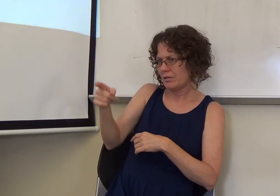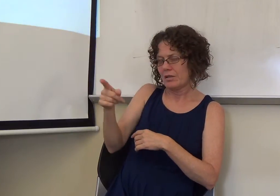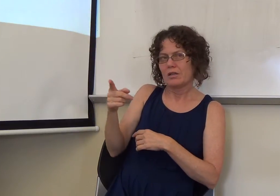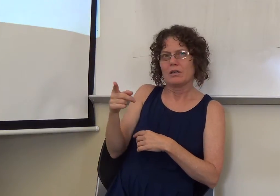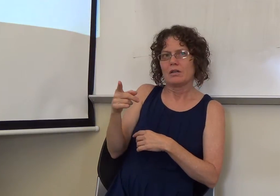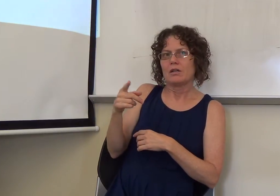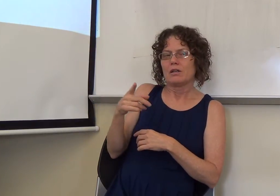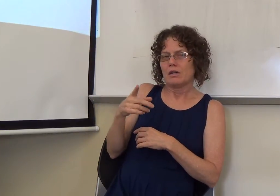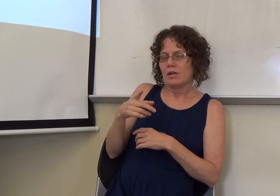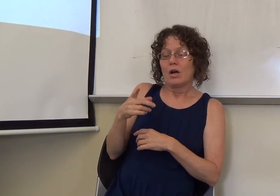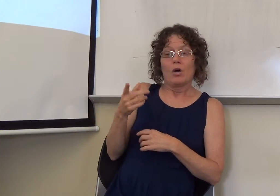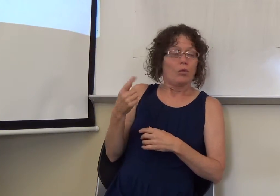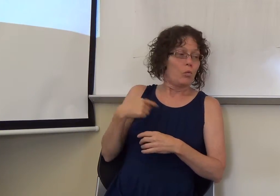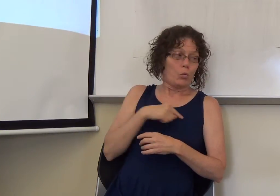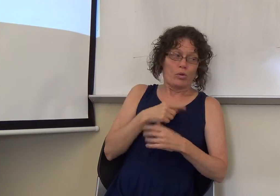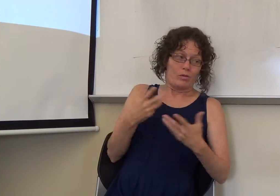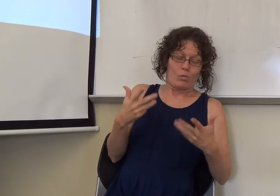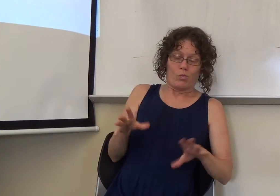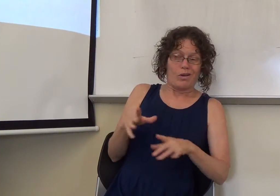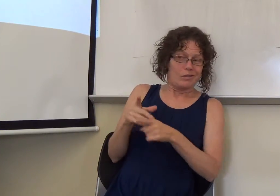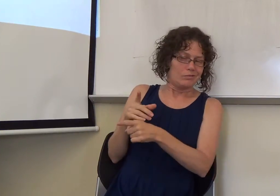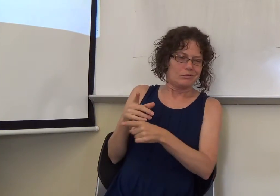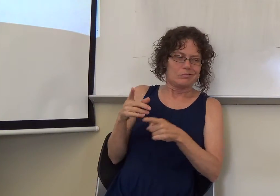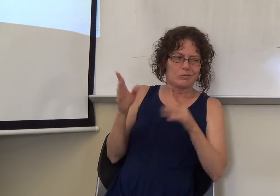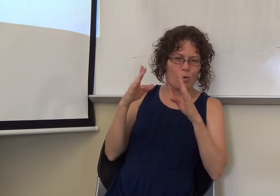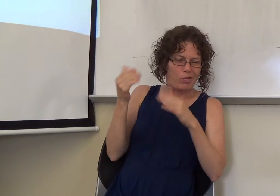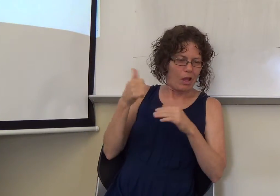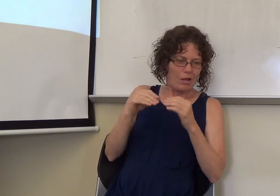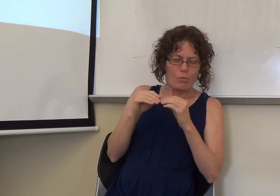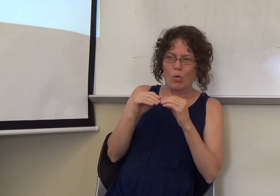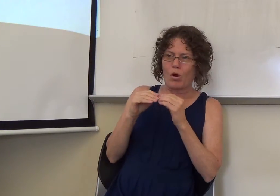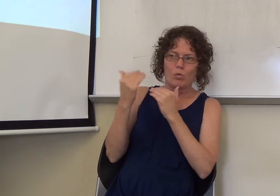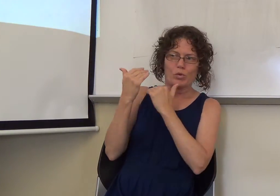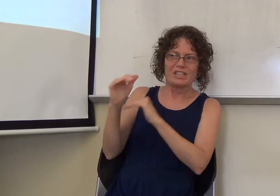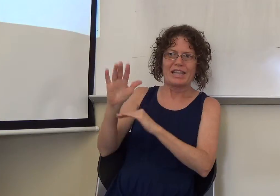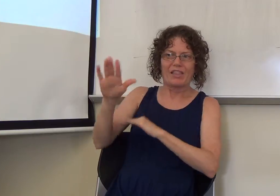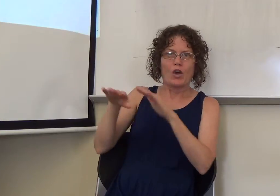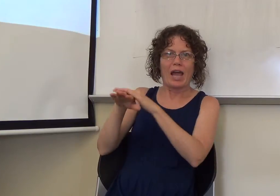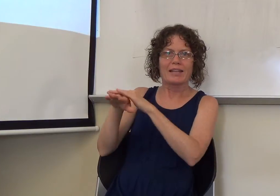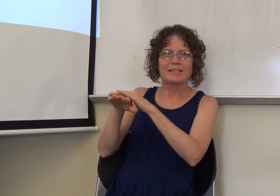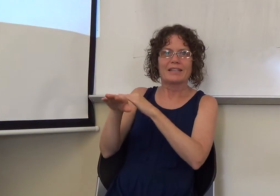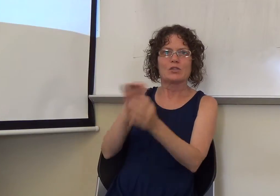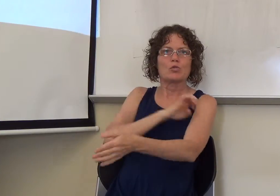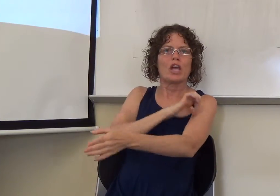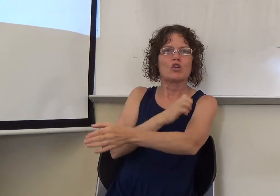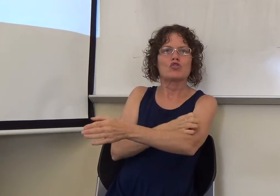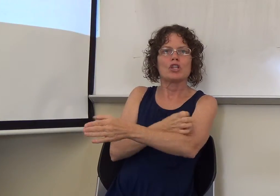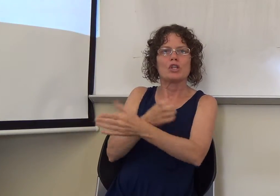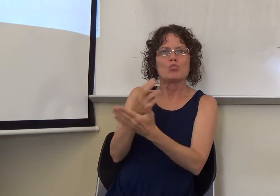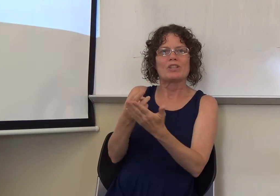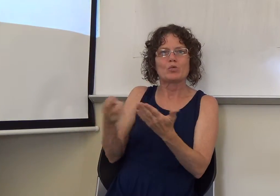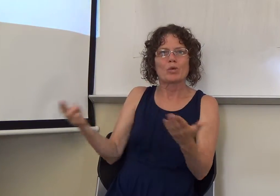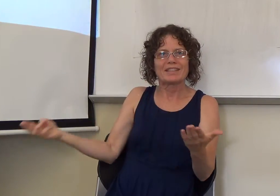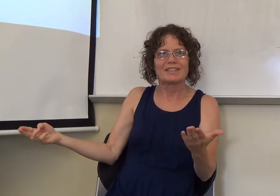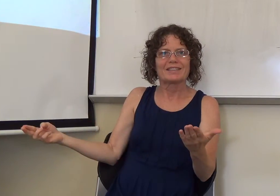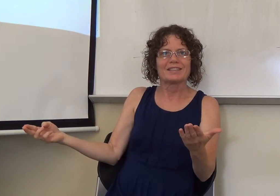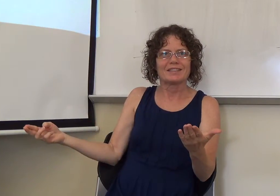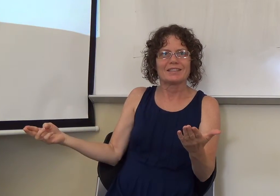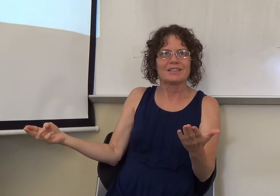anymore, so we're going to restrict their access to energy sources and other things. And